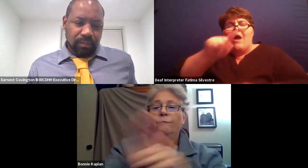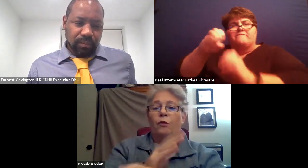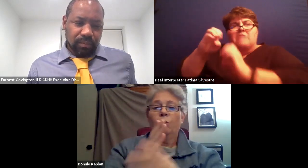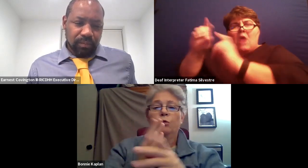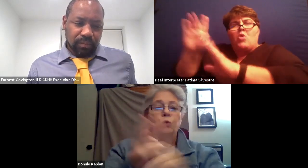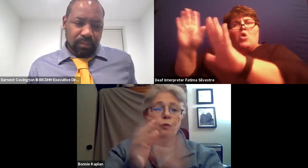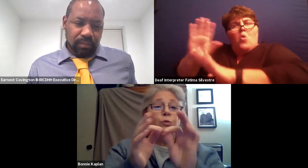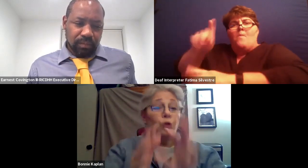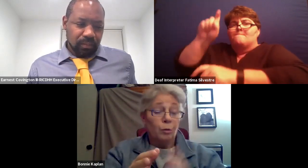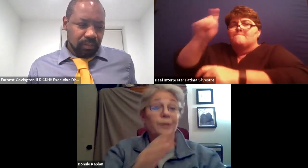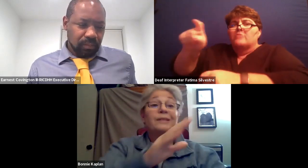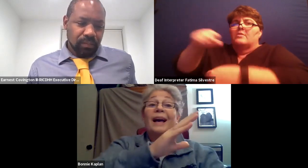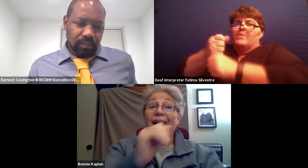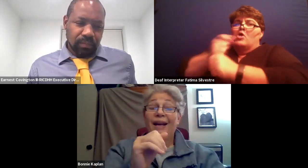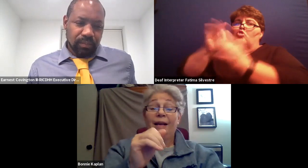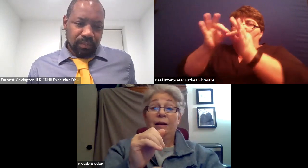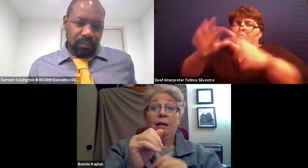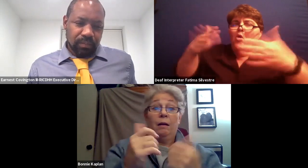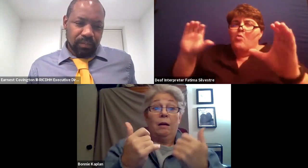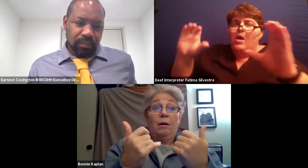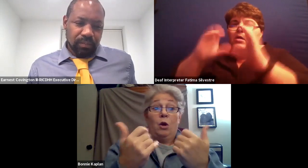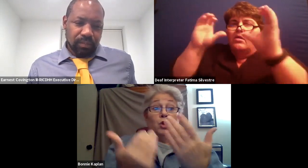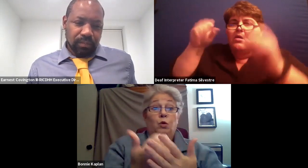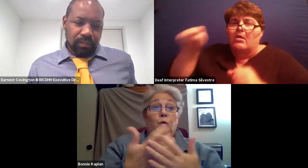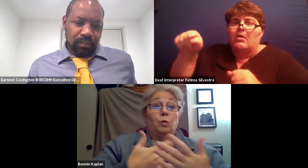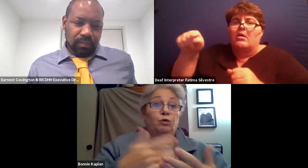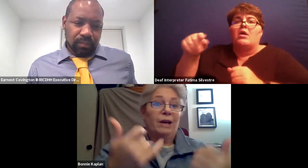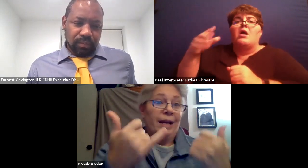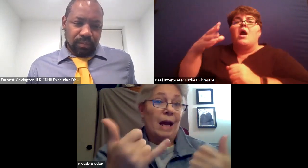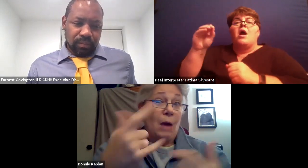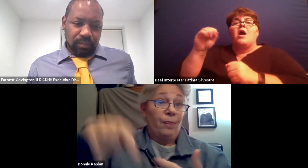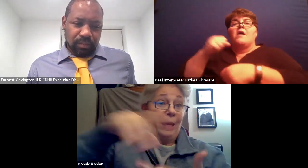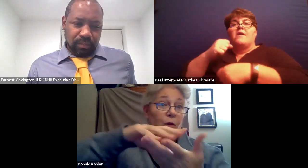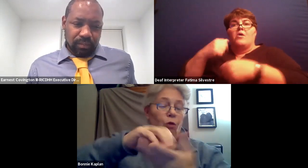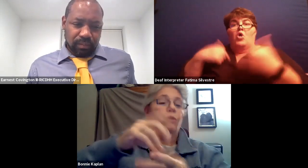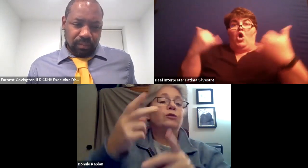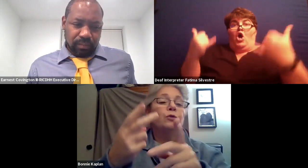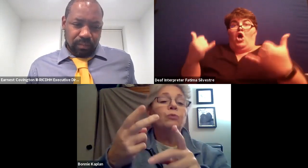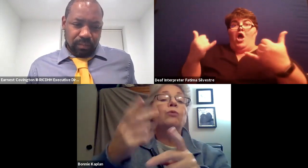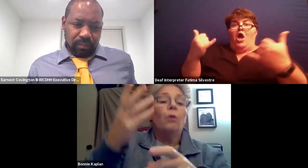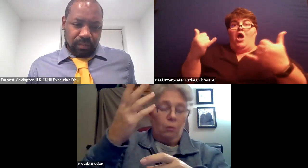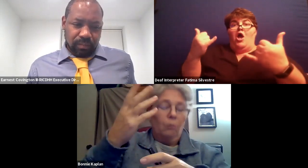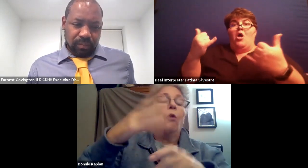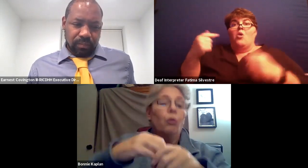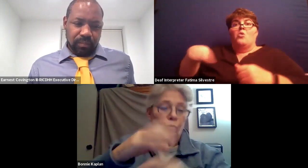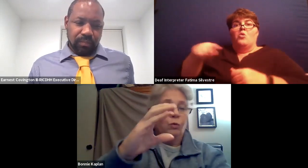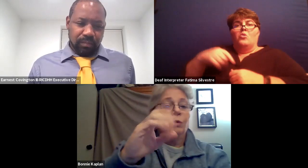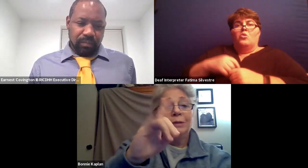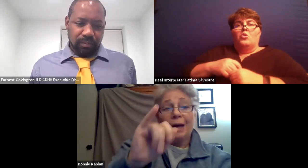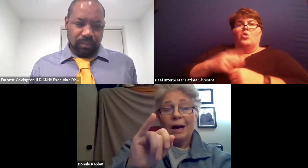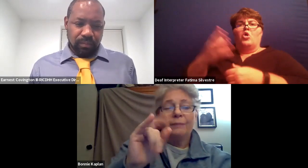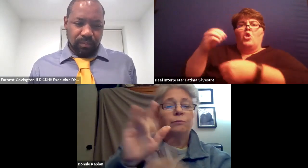effective. And what we do is strongly advocate for the use of interpreters. And they're learning